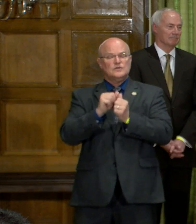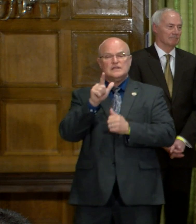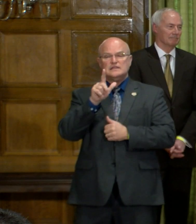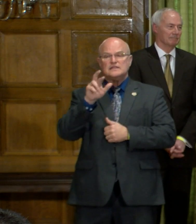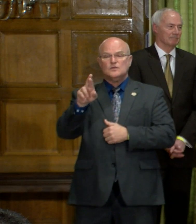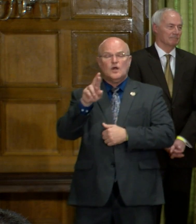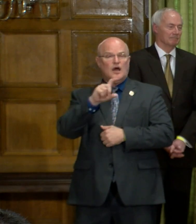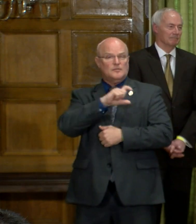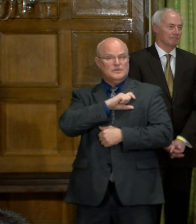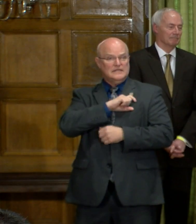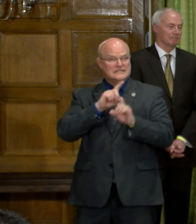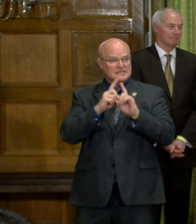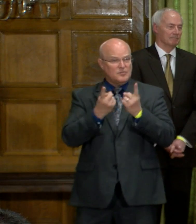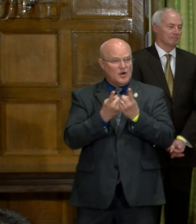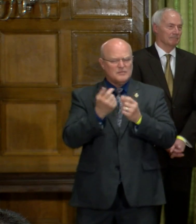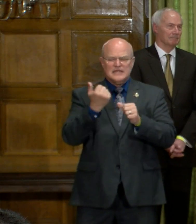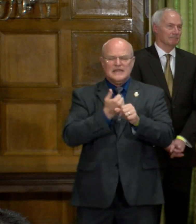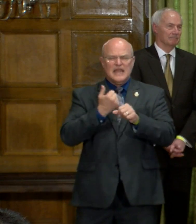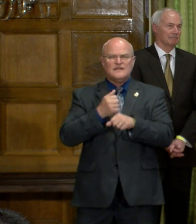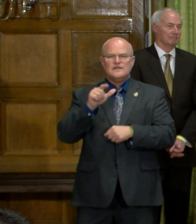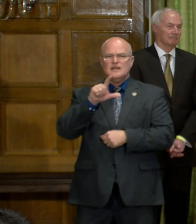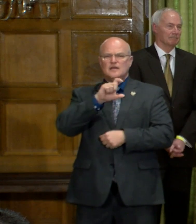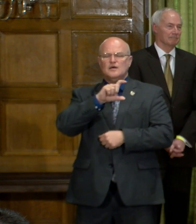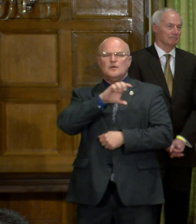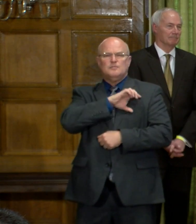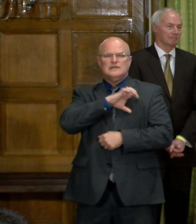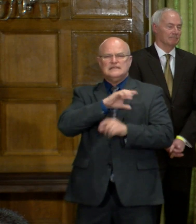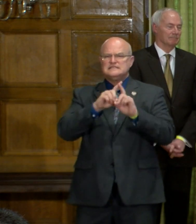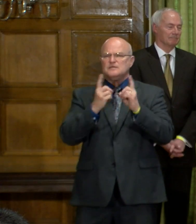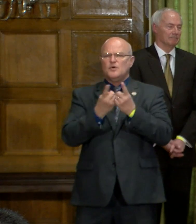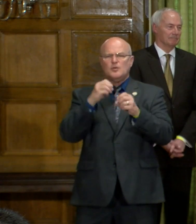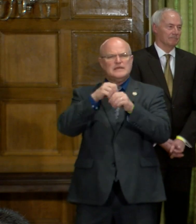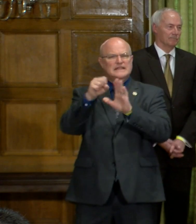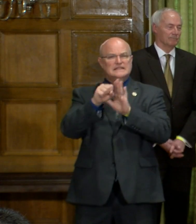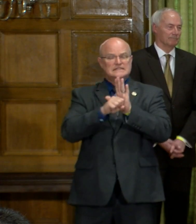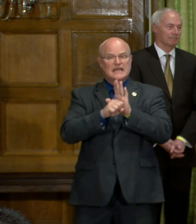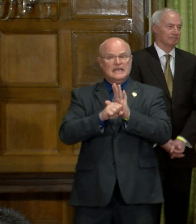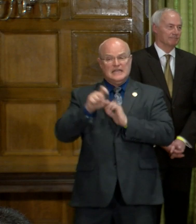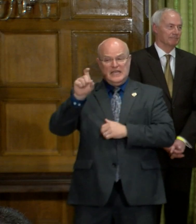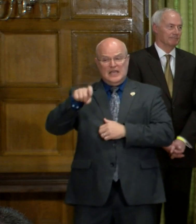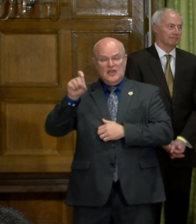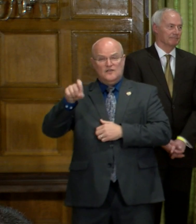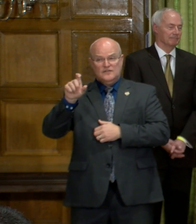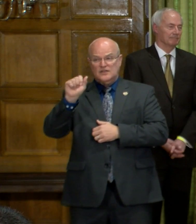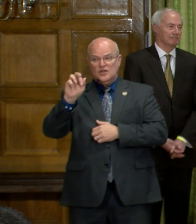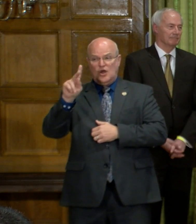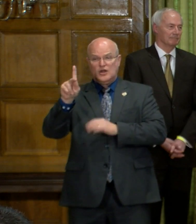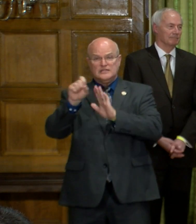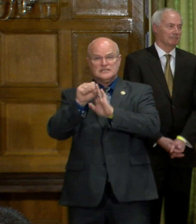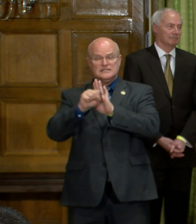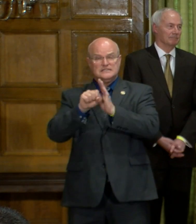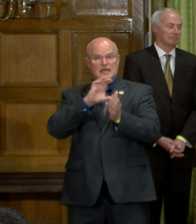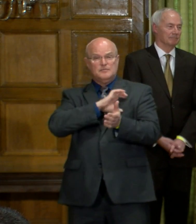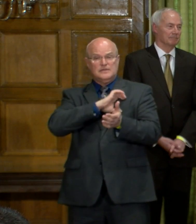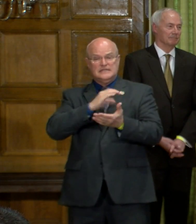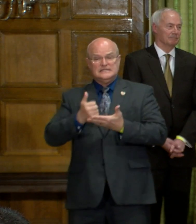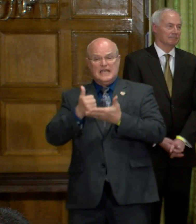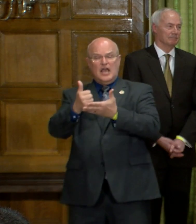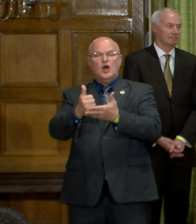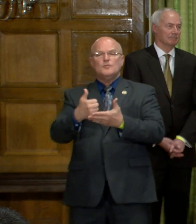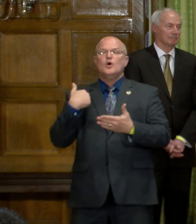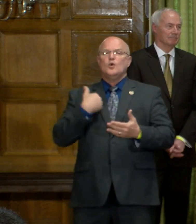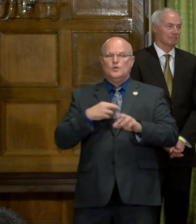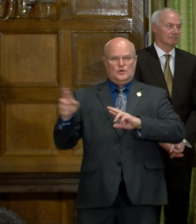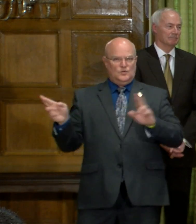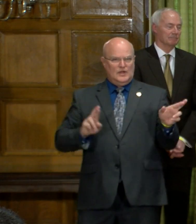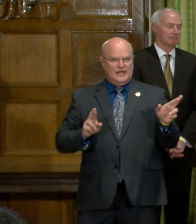Police Department, and this goes for every police department and every sheriff's department in this state. If you need assistance from the Arkansas State Police, we are there. Whatever